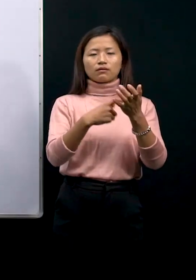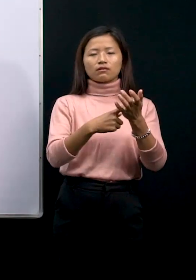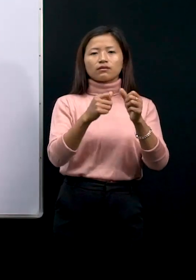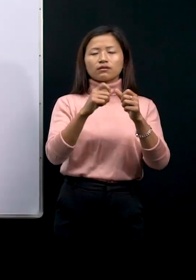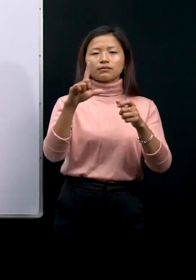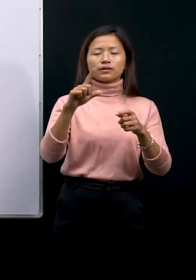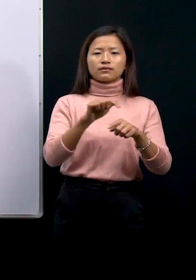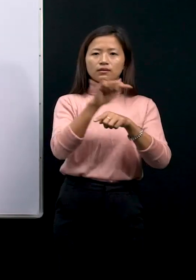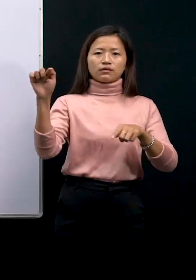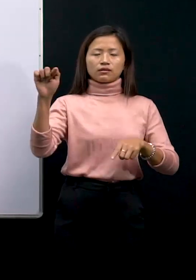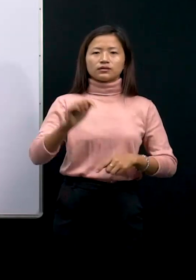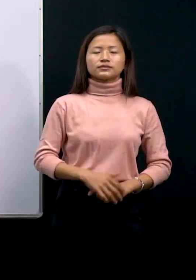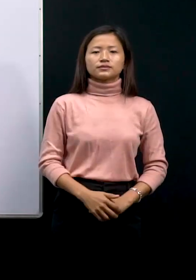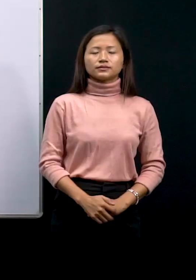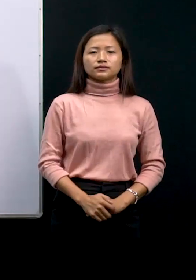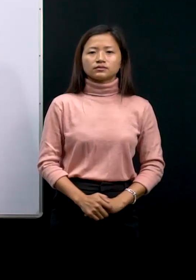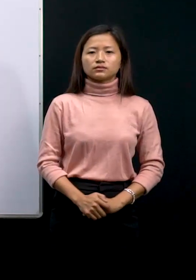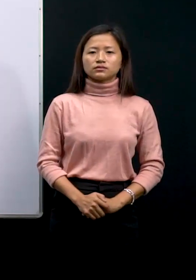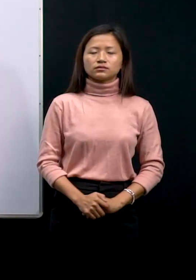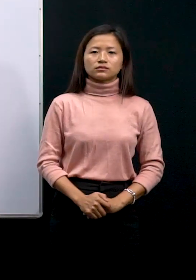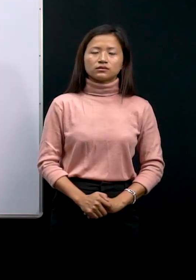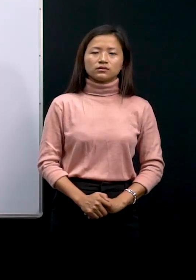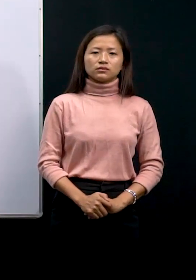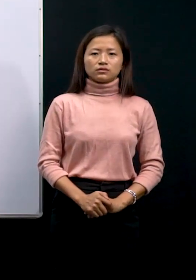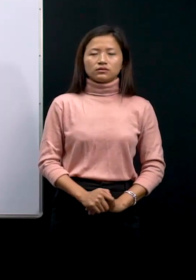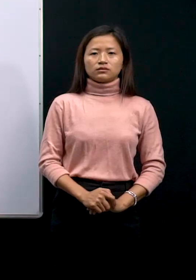parallel. Xy and x dash y dash is a parallel lines.